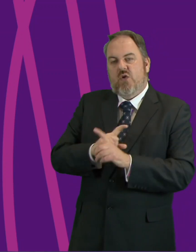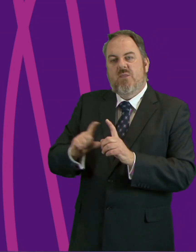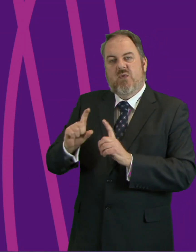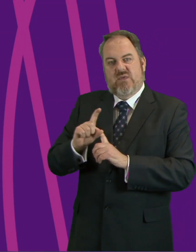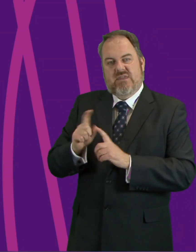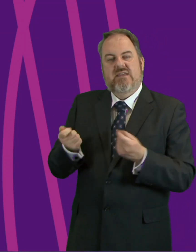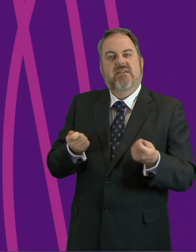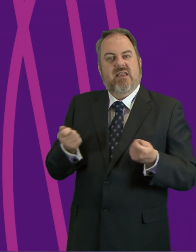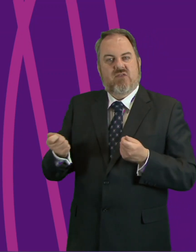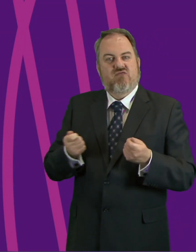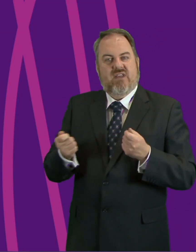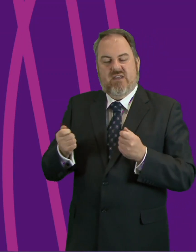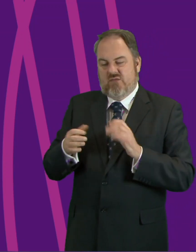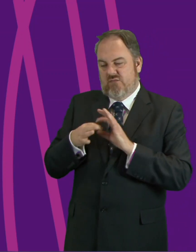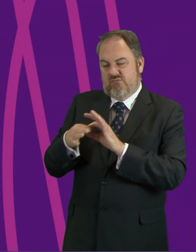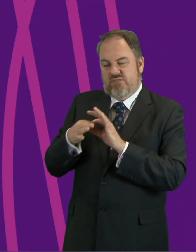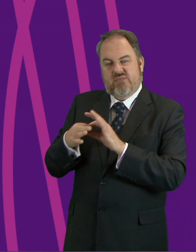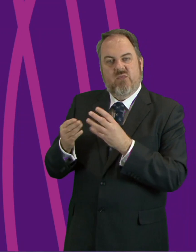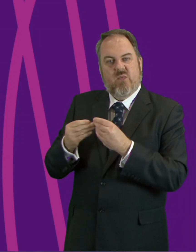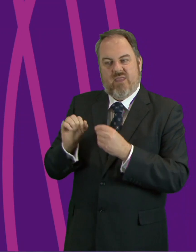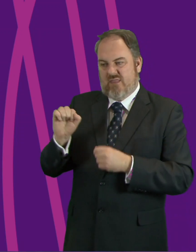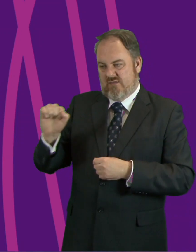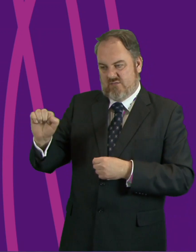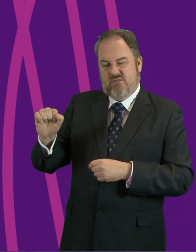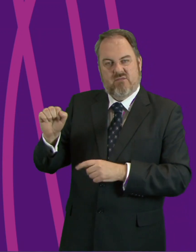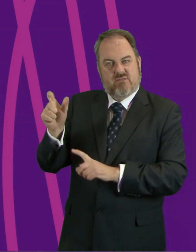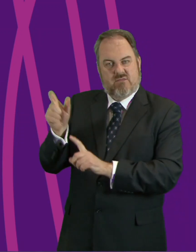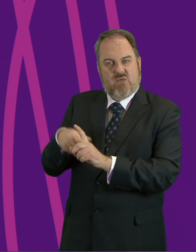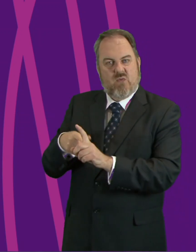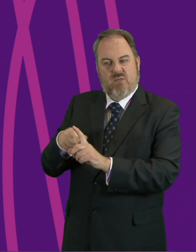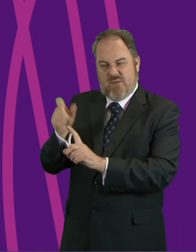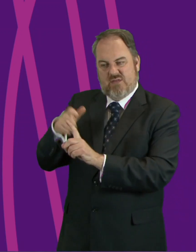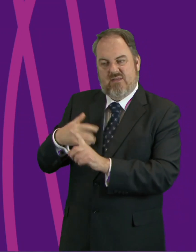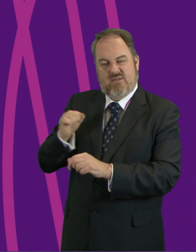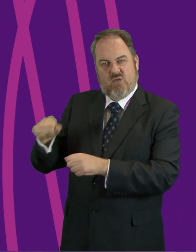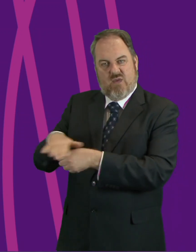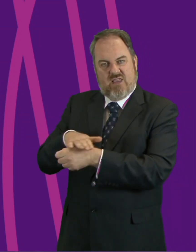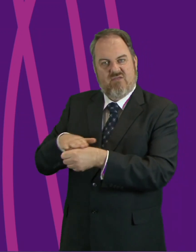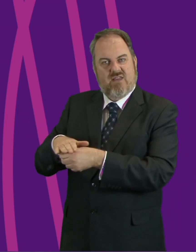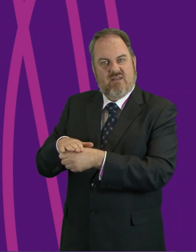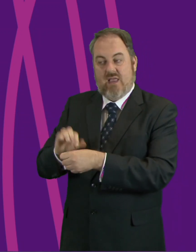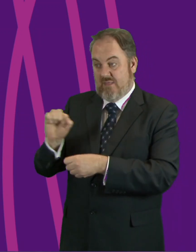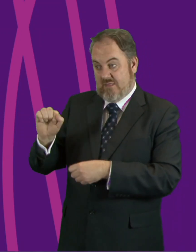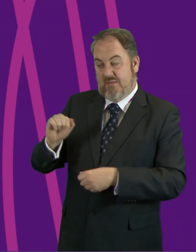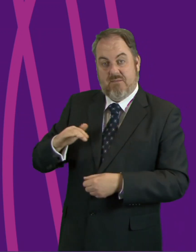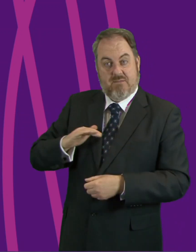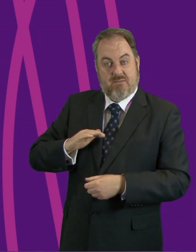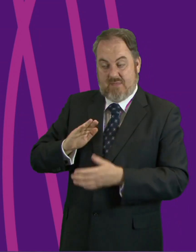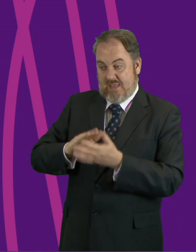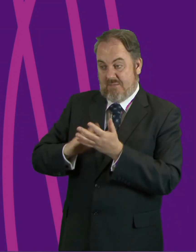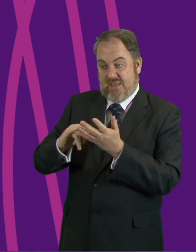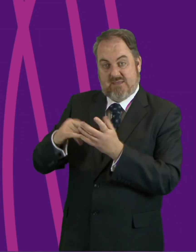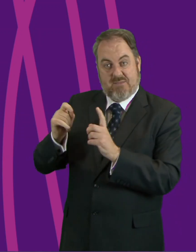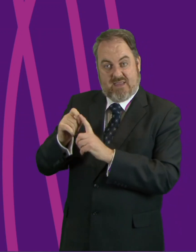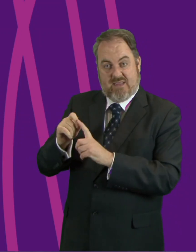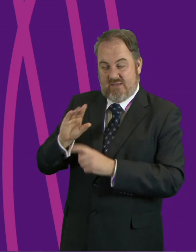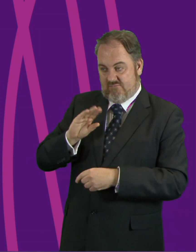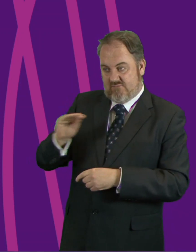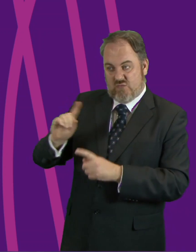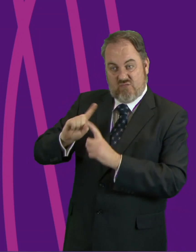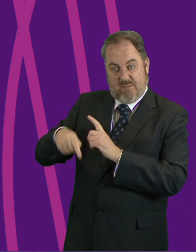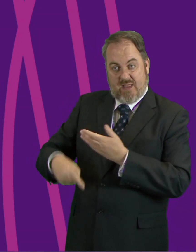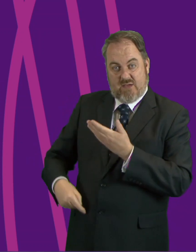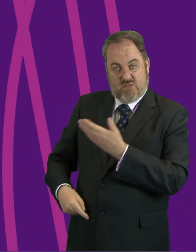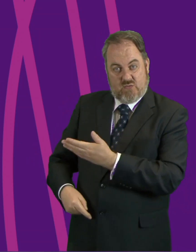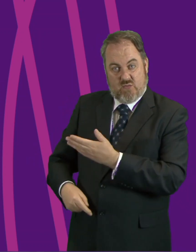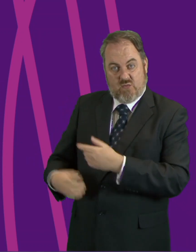correspond with the member so that we understand entirely the point about the local impact that she's making. In general terms, what I would say is yes, we will try